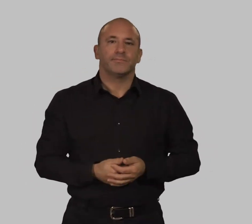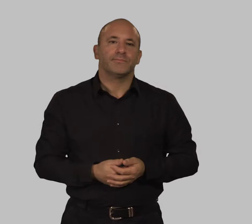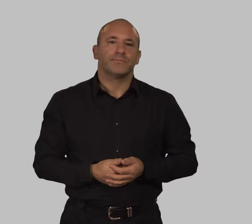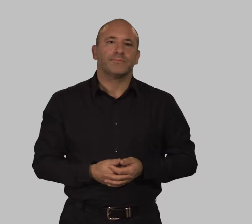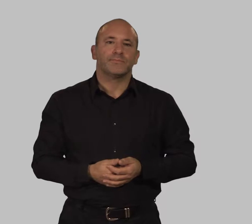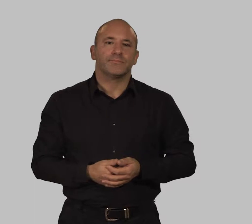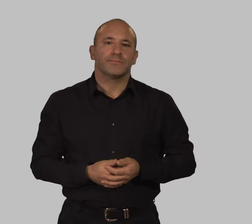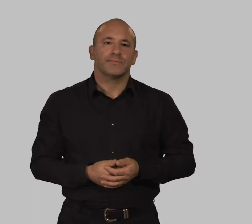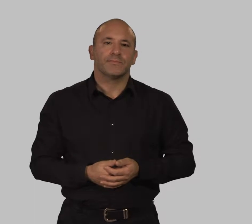activity.